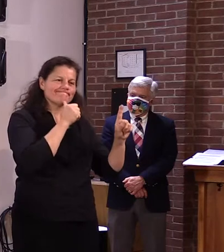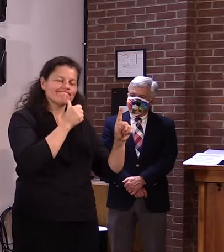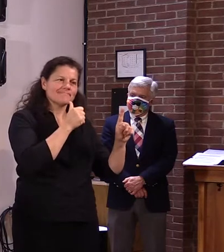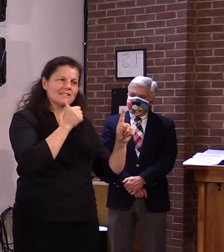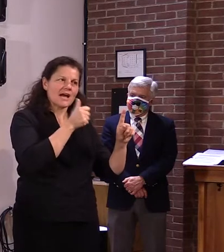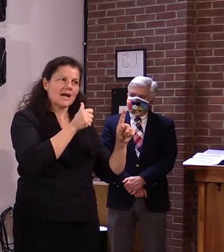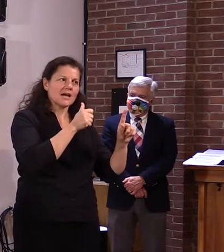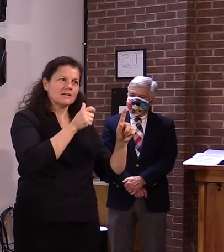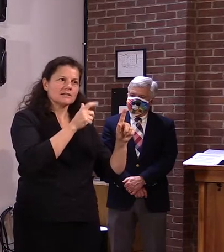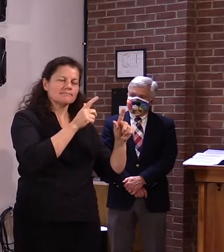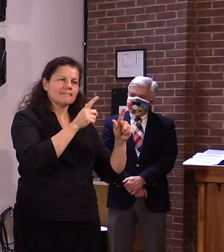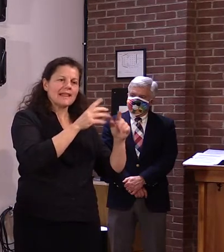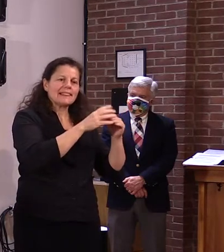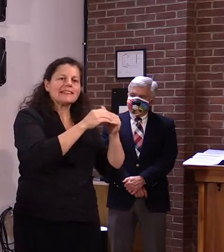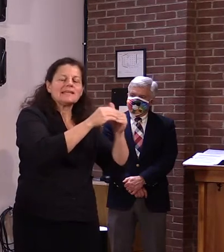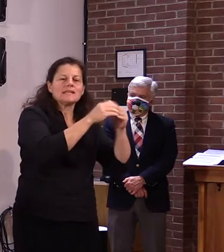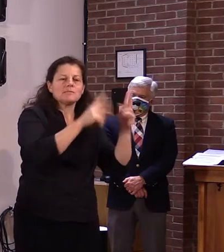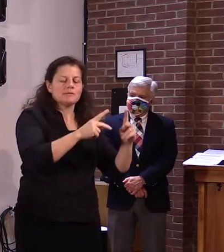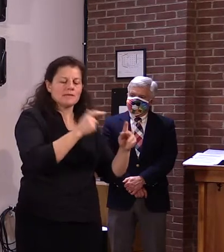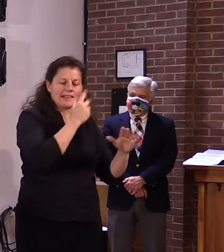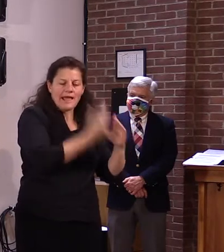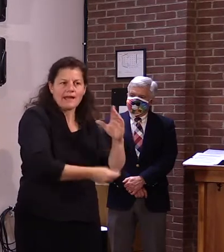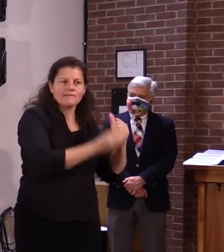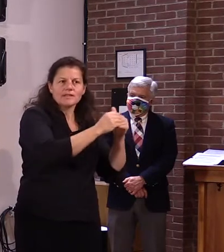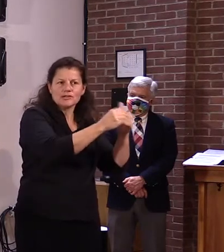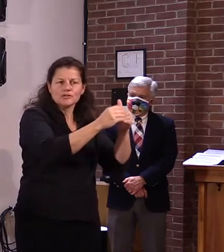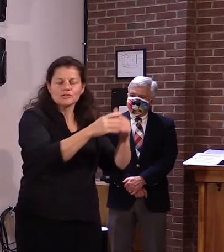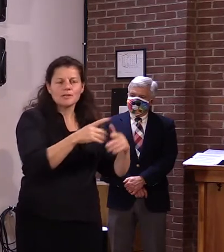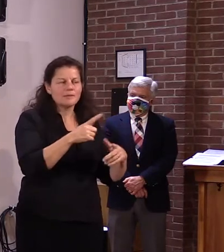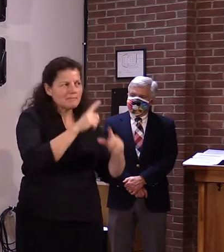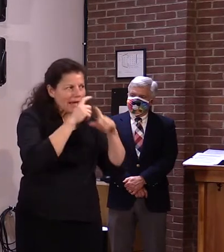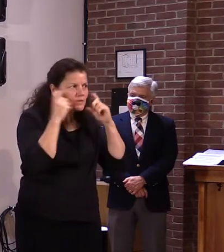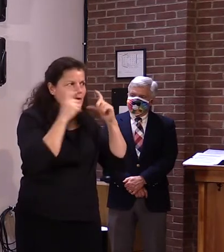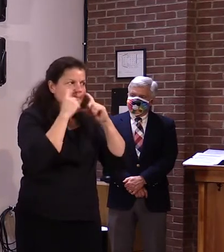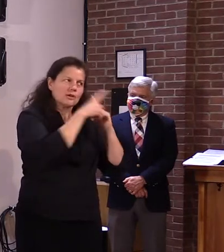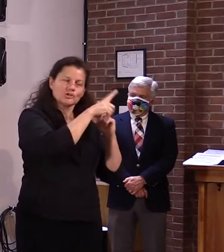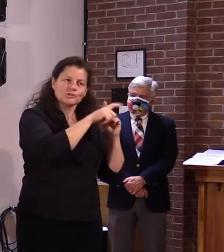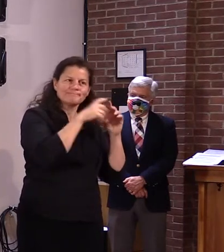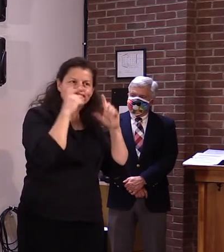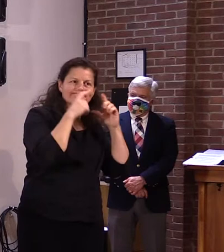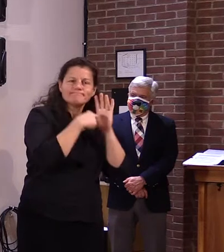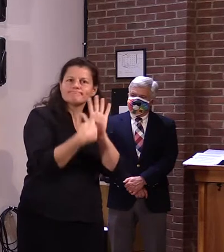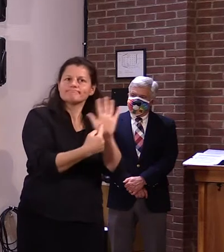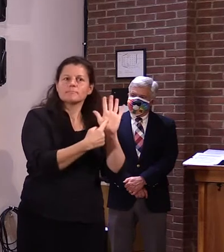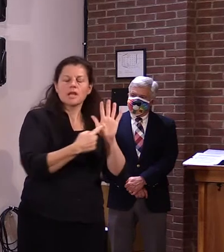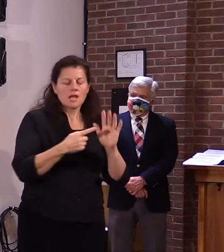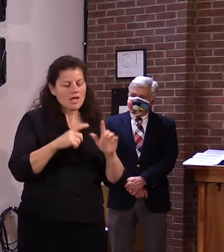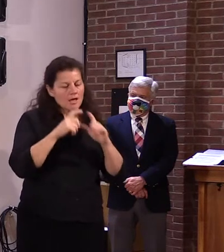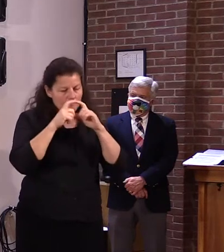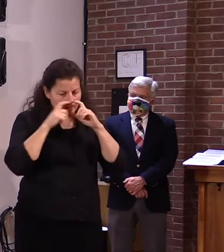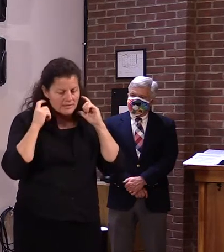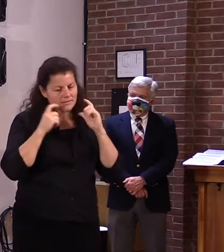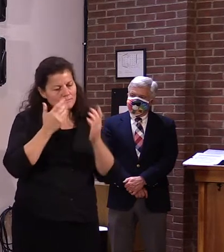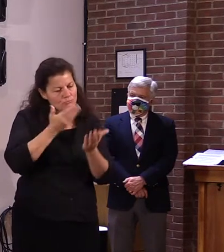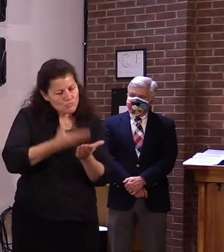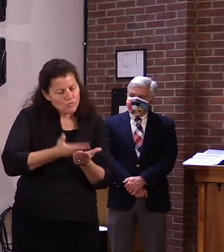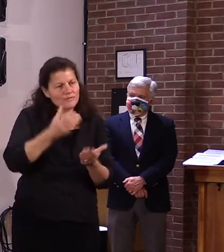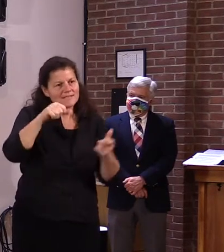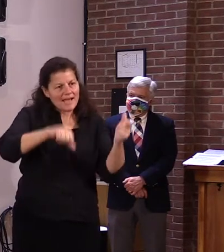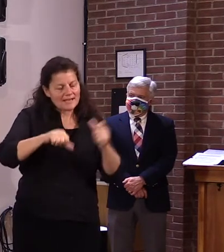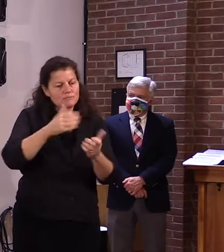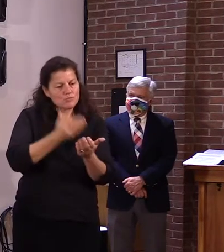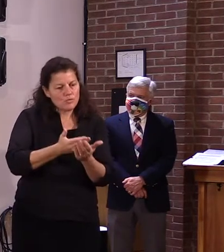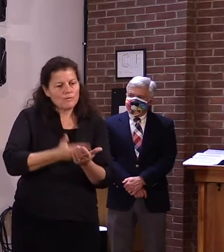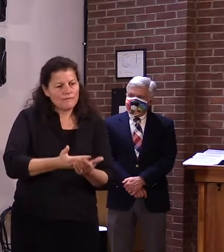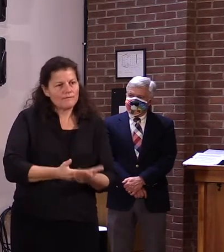of mask wearing, which has been scientifically proven to prevent the spread of this deadly